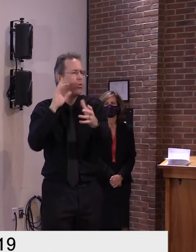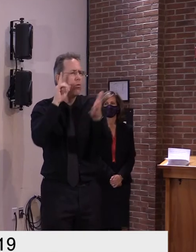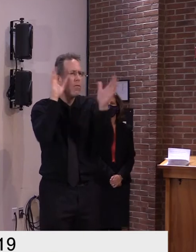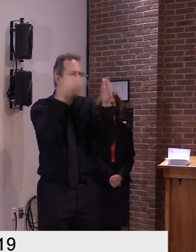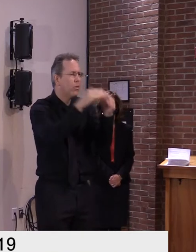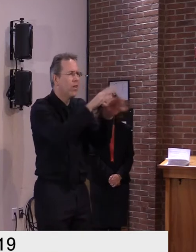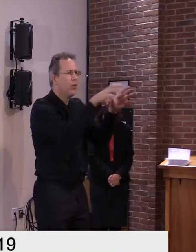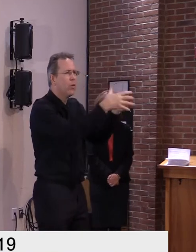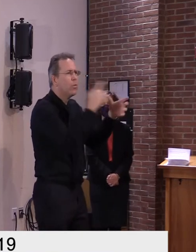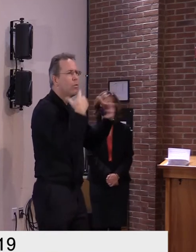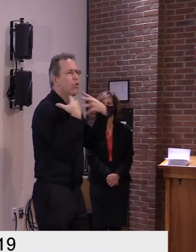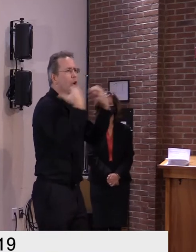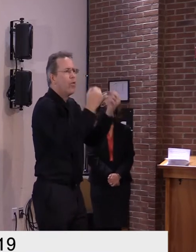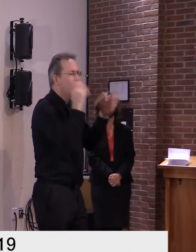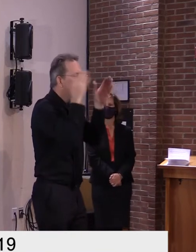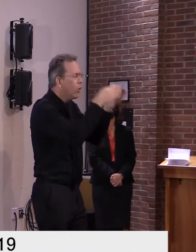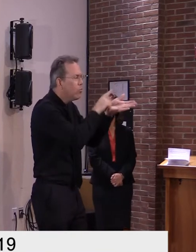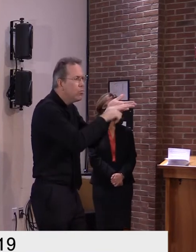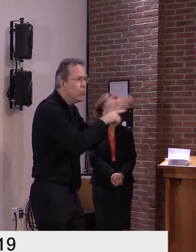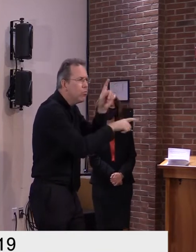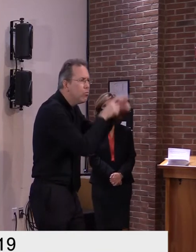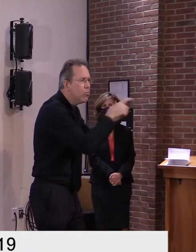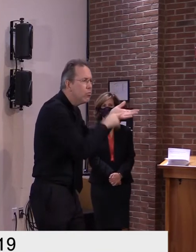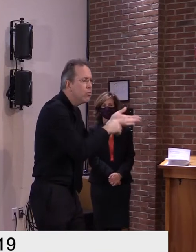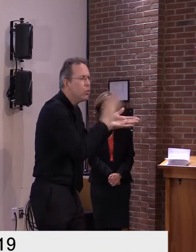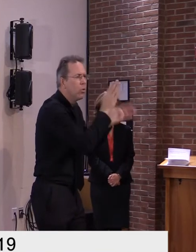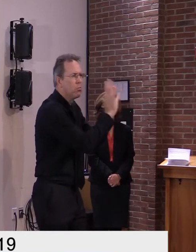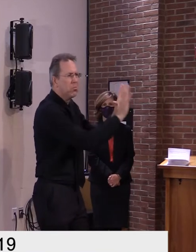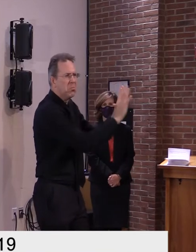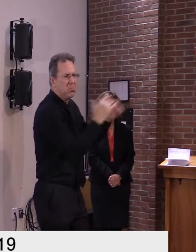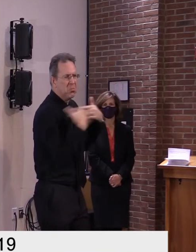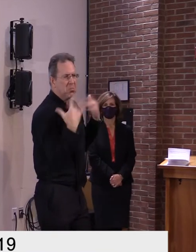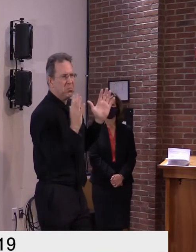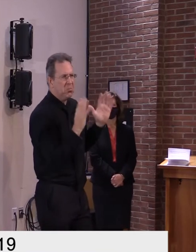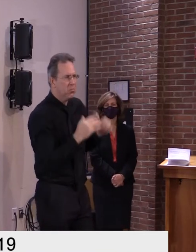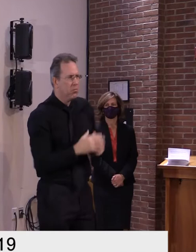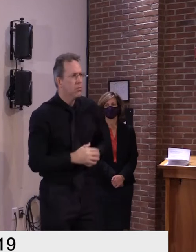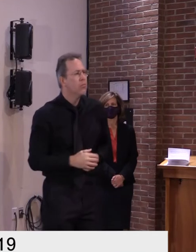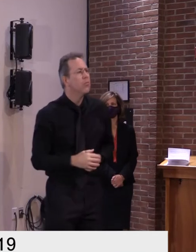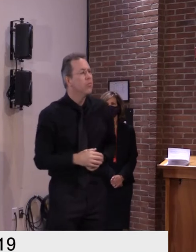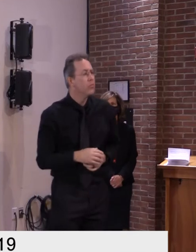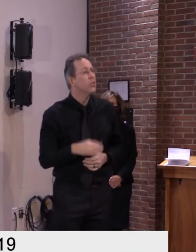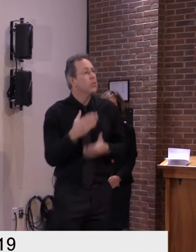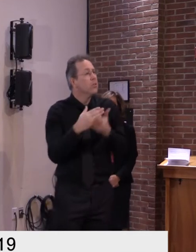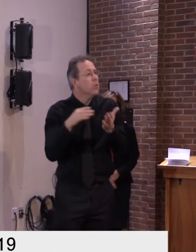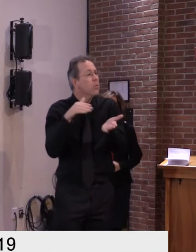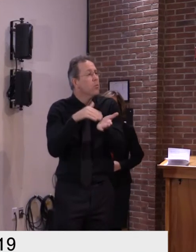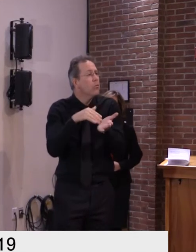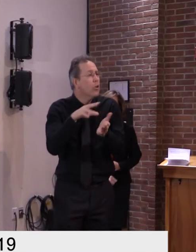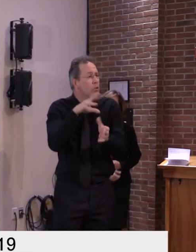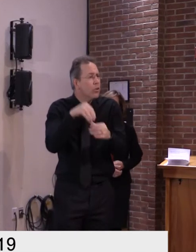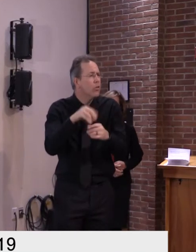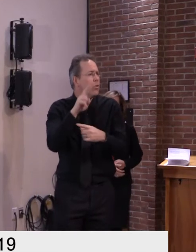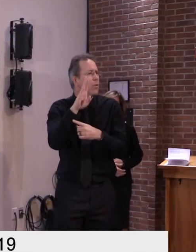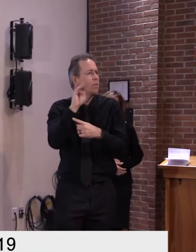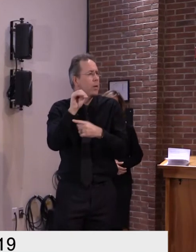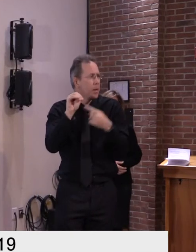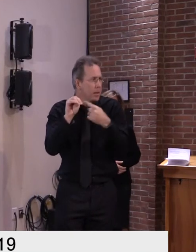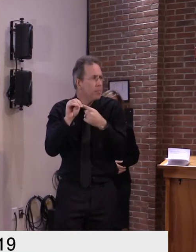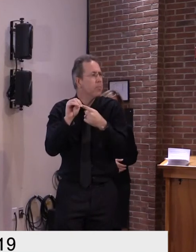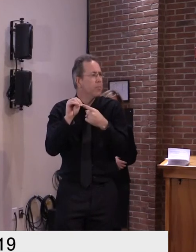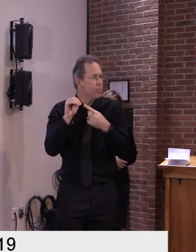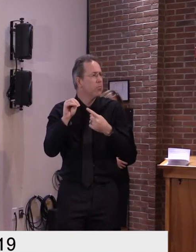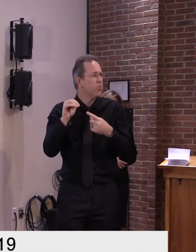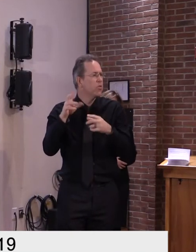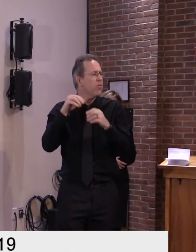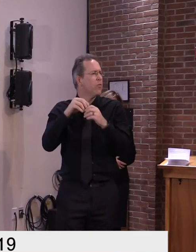are select physicians in the state, one at UVM that I'm aware of in the pulmonary unit, who